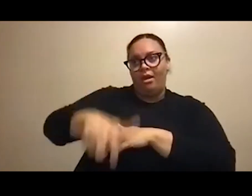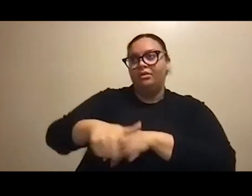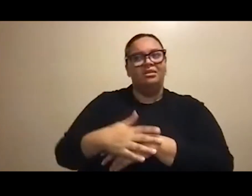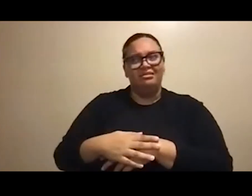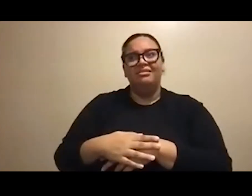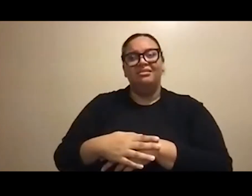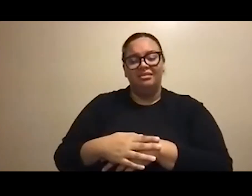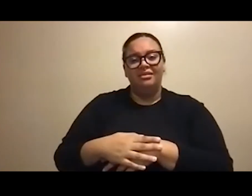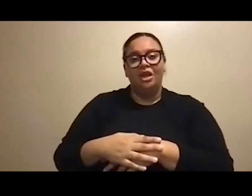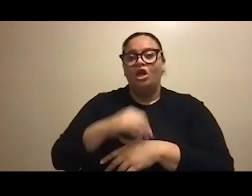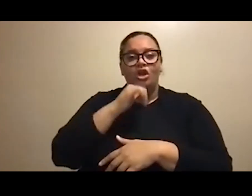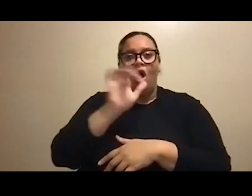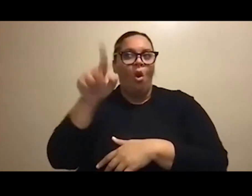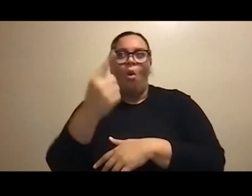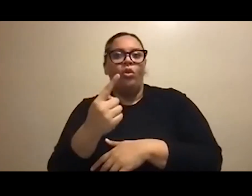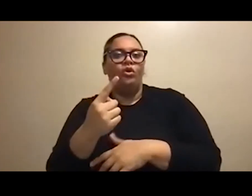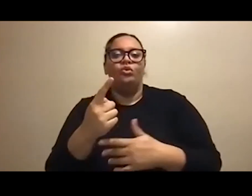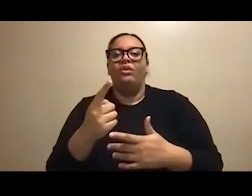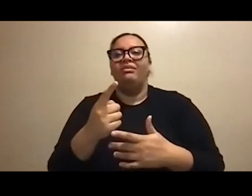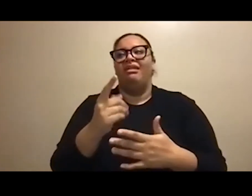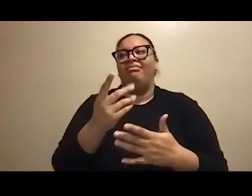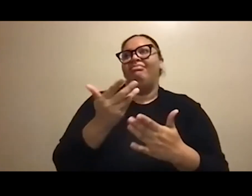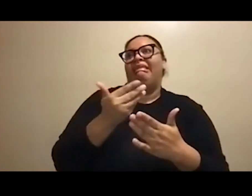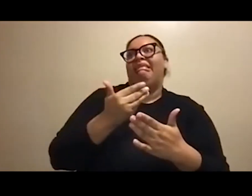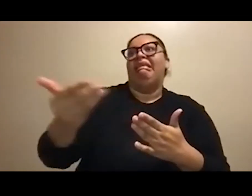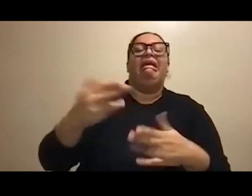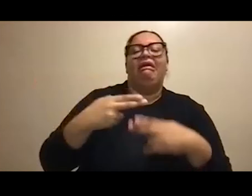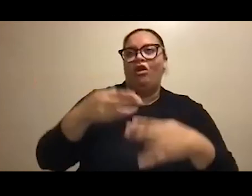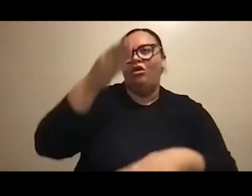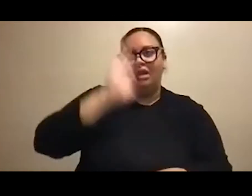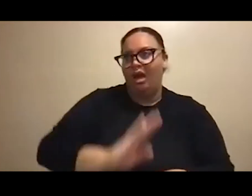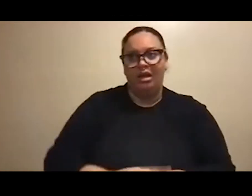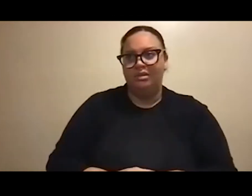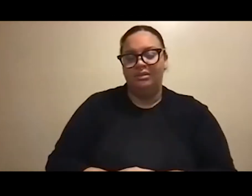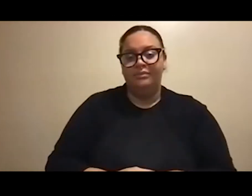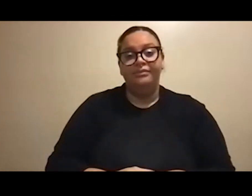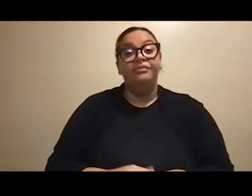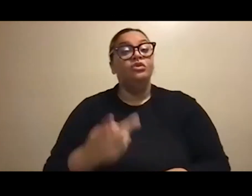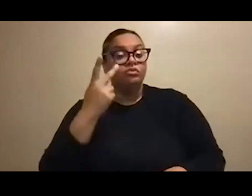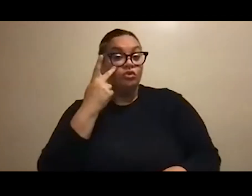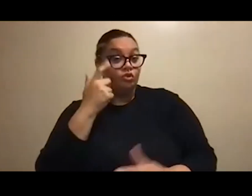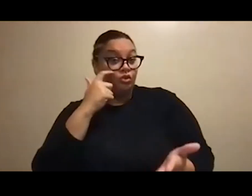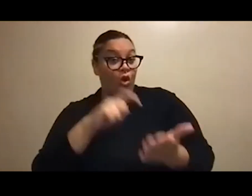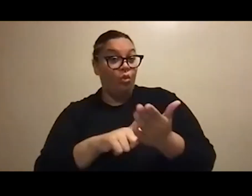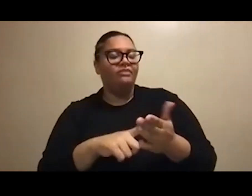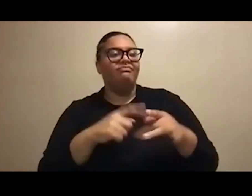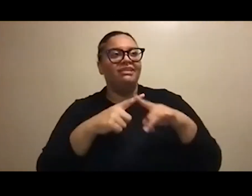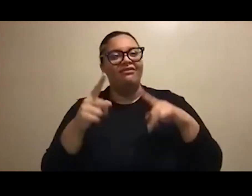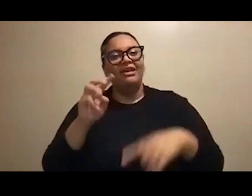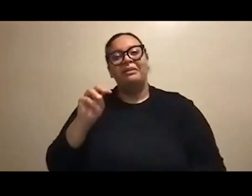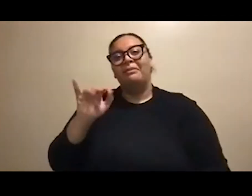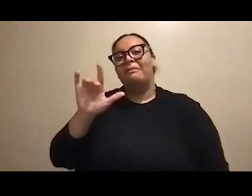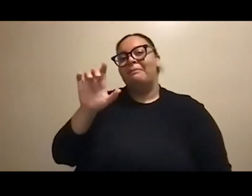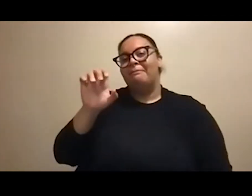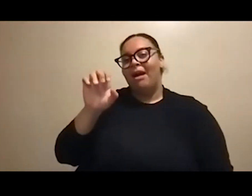not to some abstraction called God. So what you see here are milestones